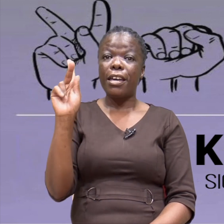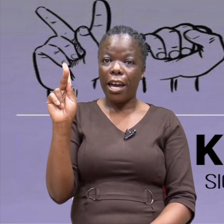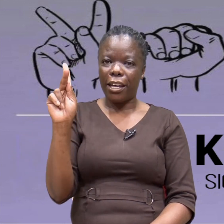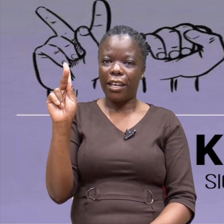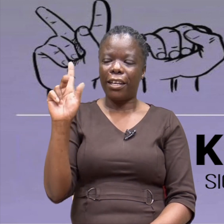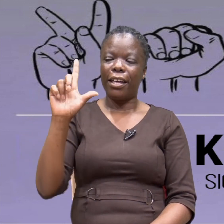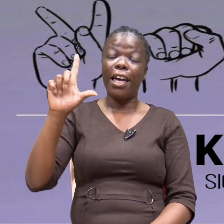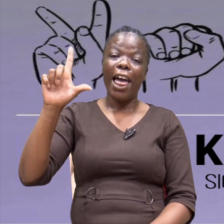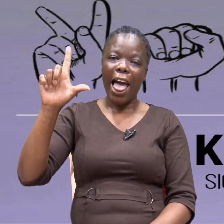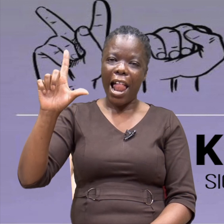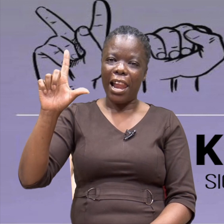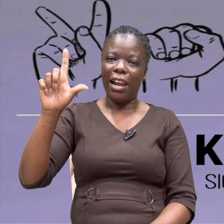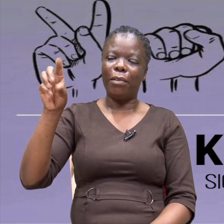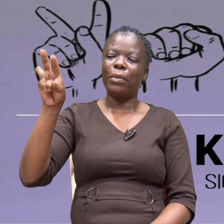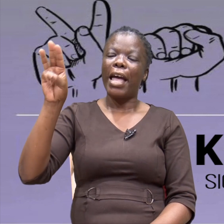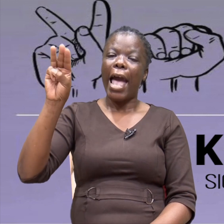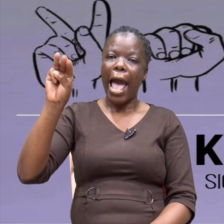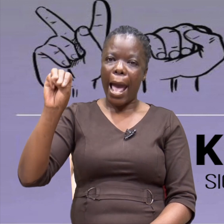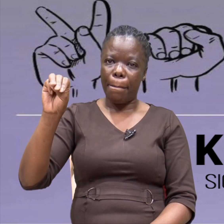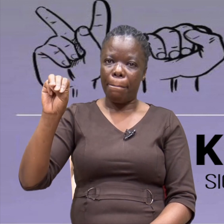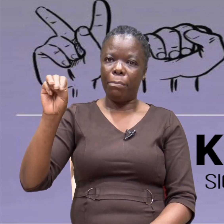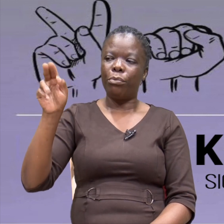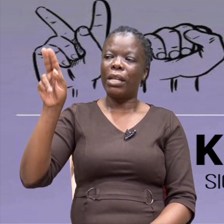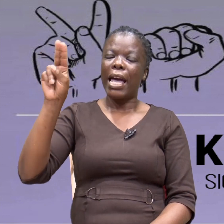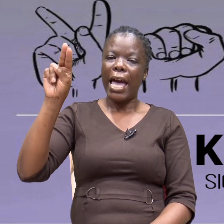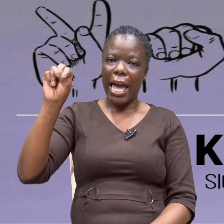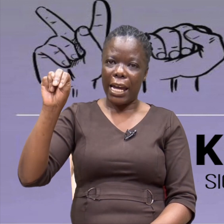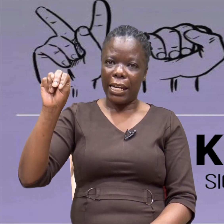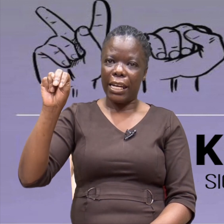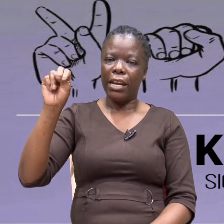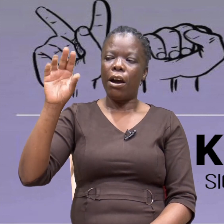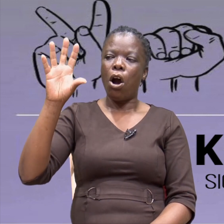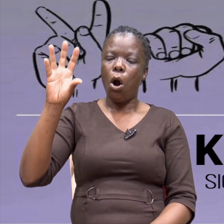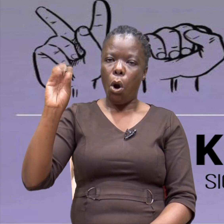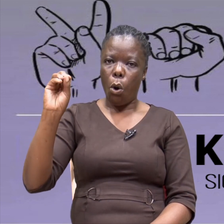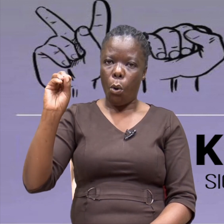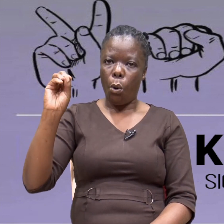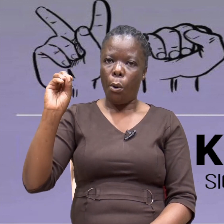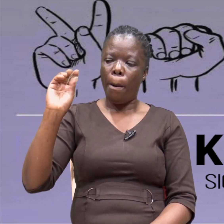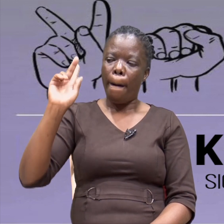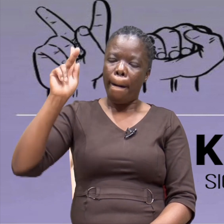K. L. M. N. O.